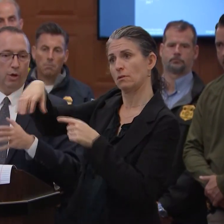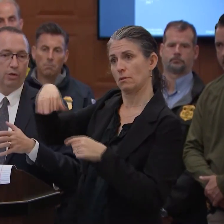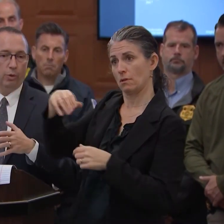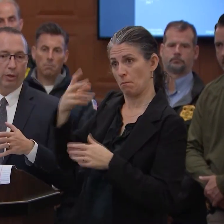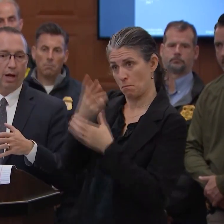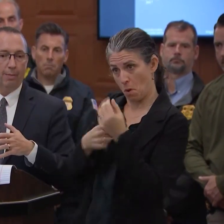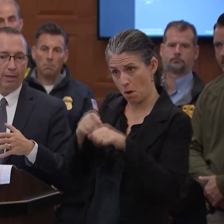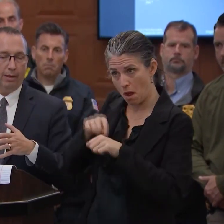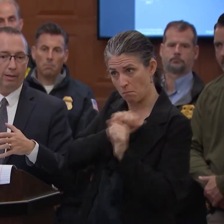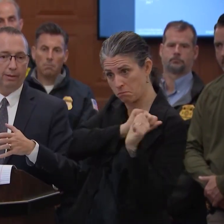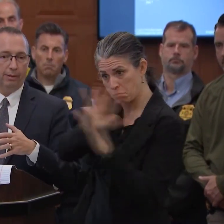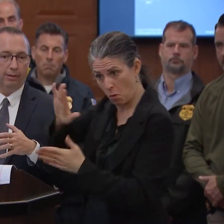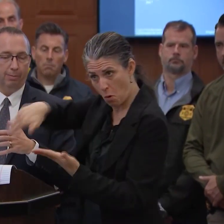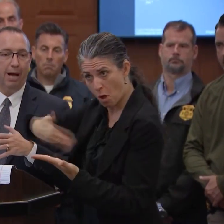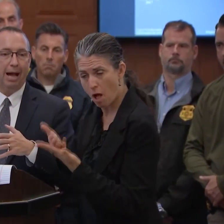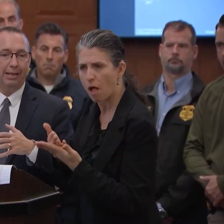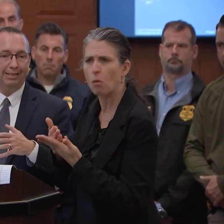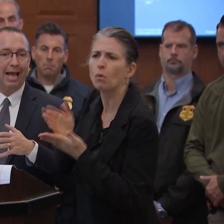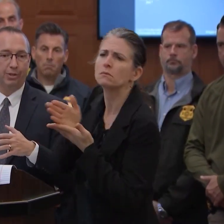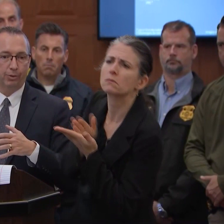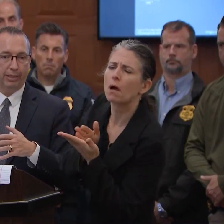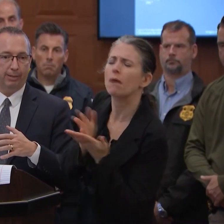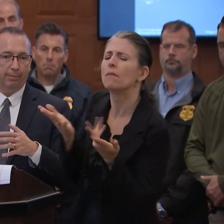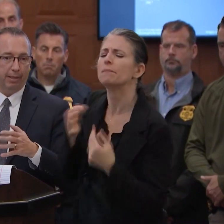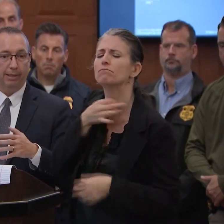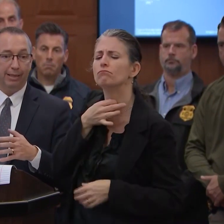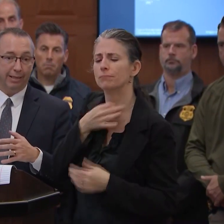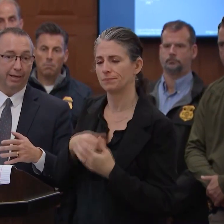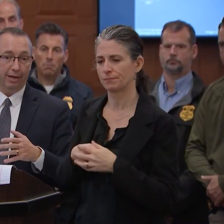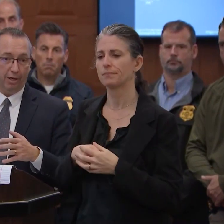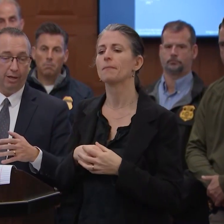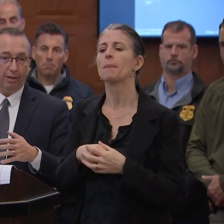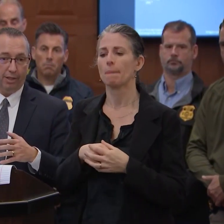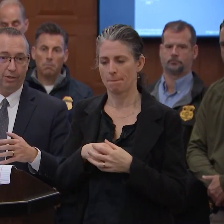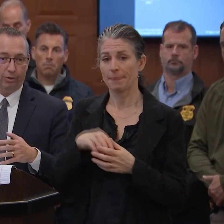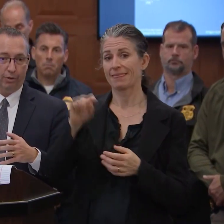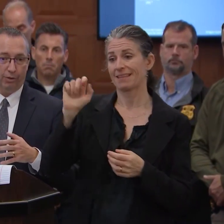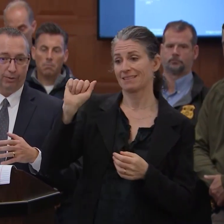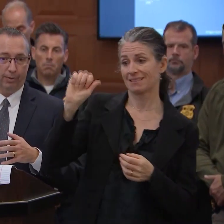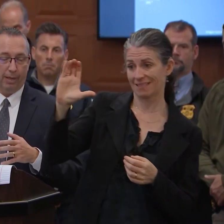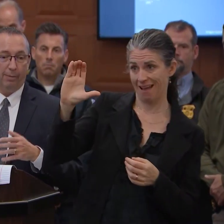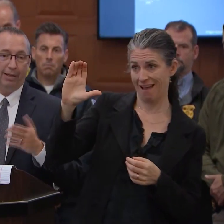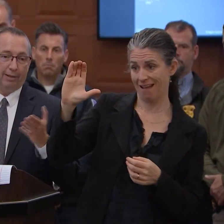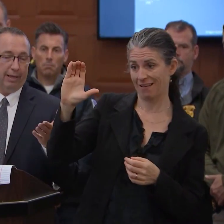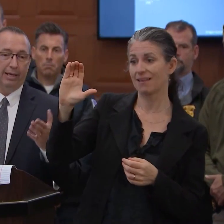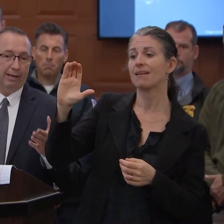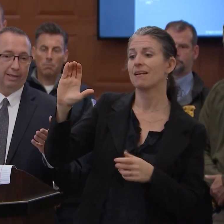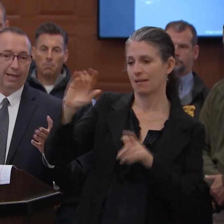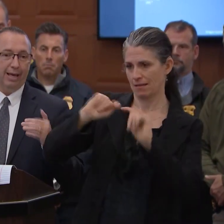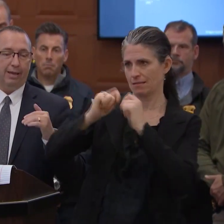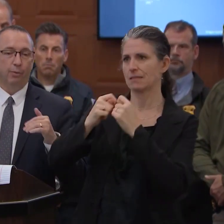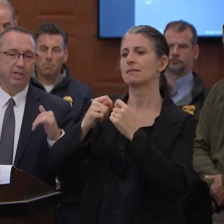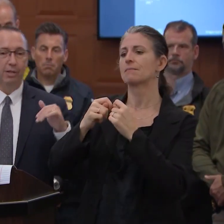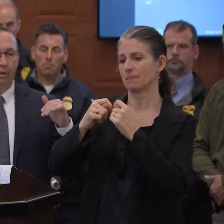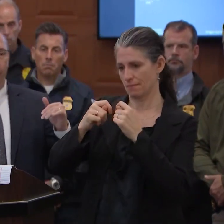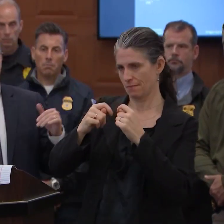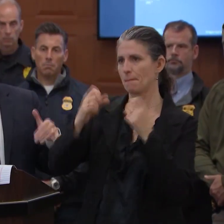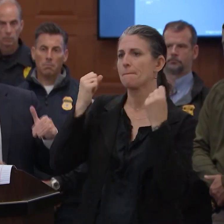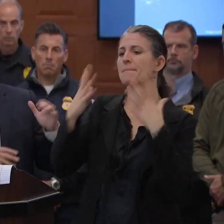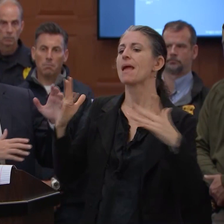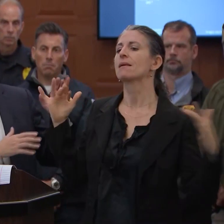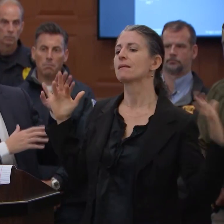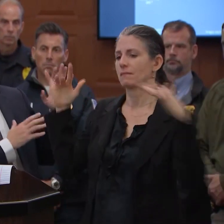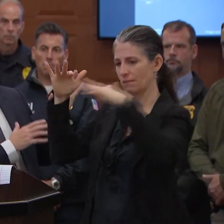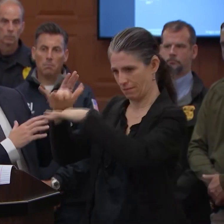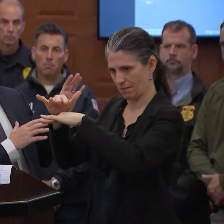then there was also a combined tactical team that did an additional search. But again, as the reason that we